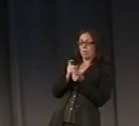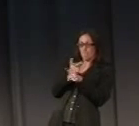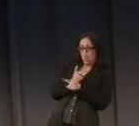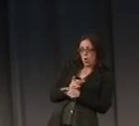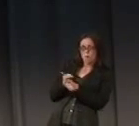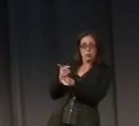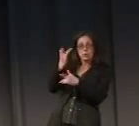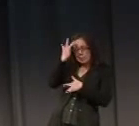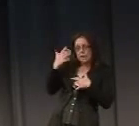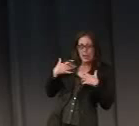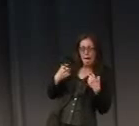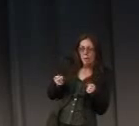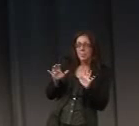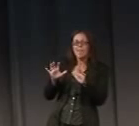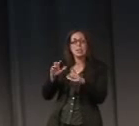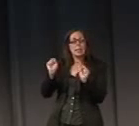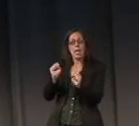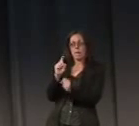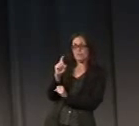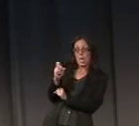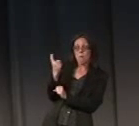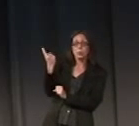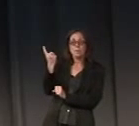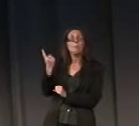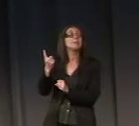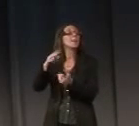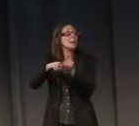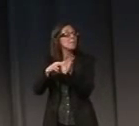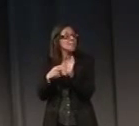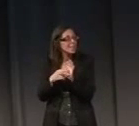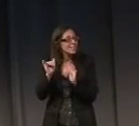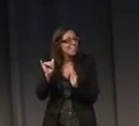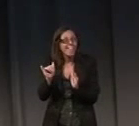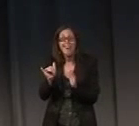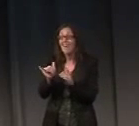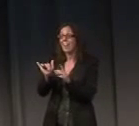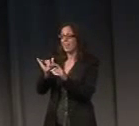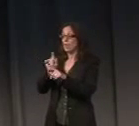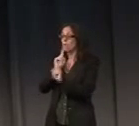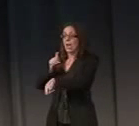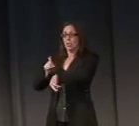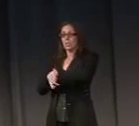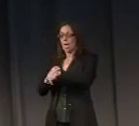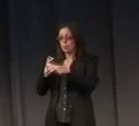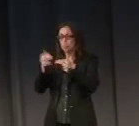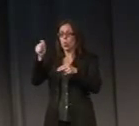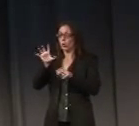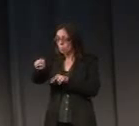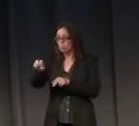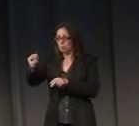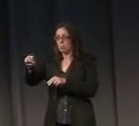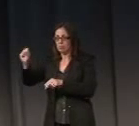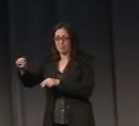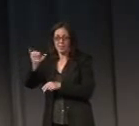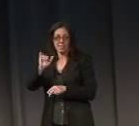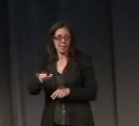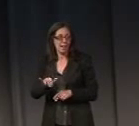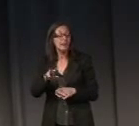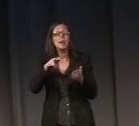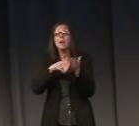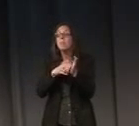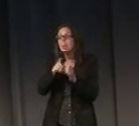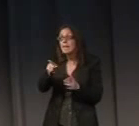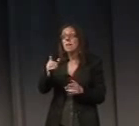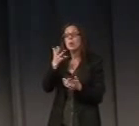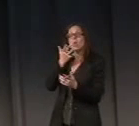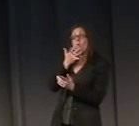we're starting to see that color isn't really a tool for recognizing generic objects. It's for recognizing objects for which color